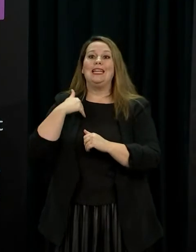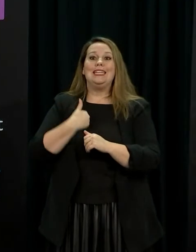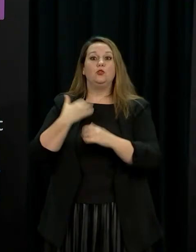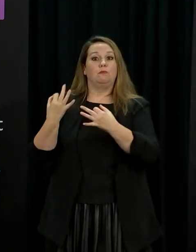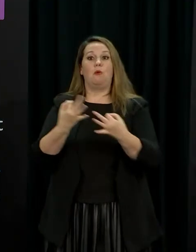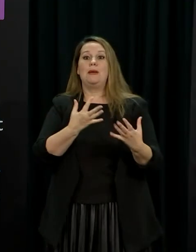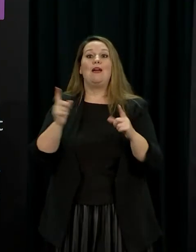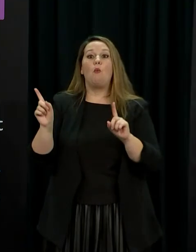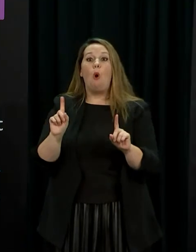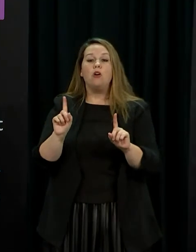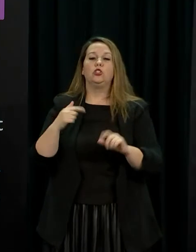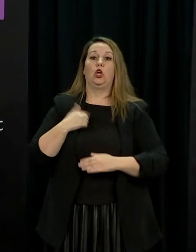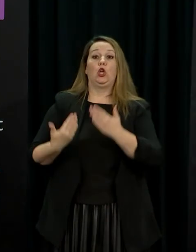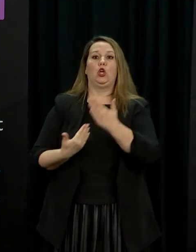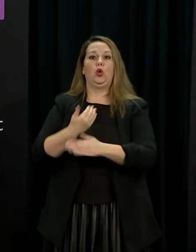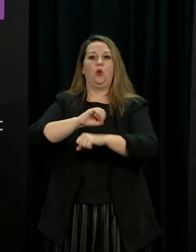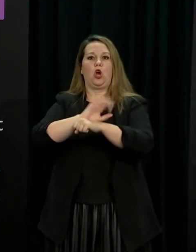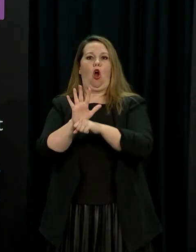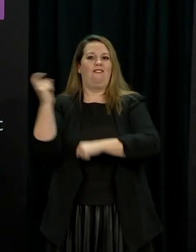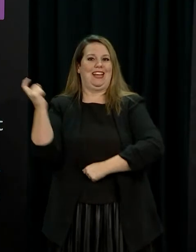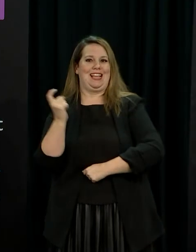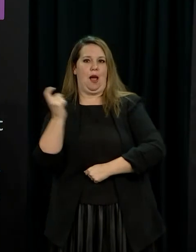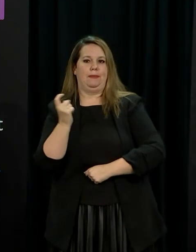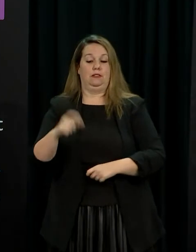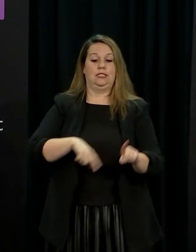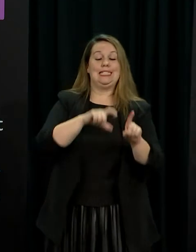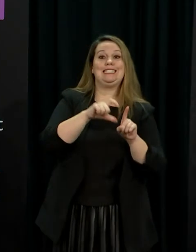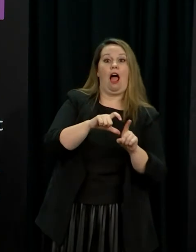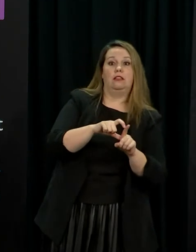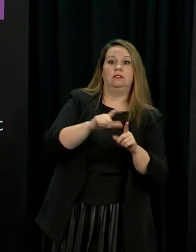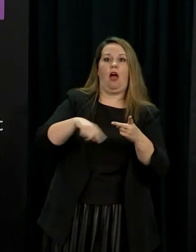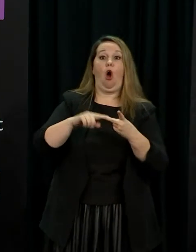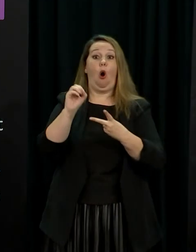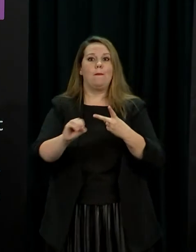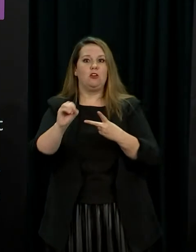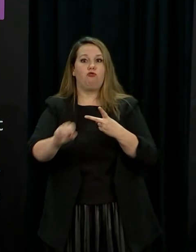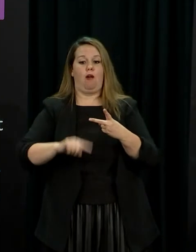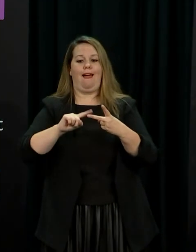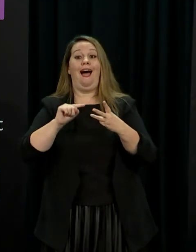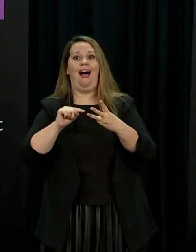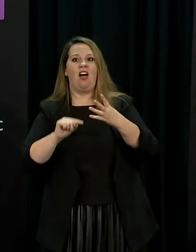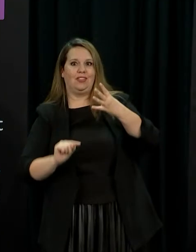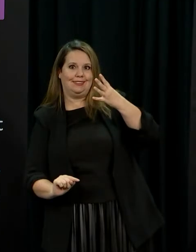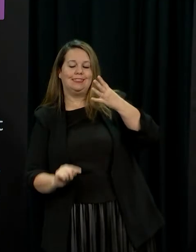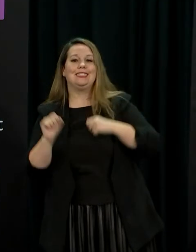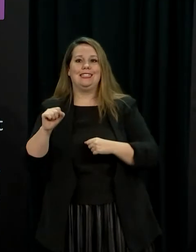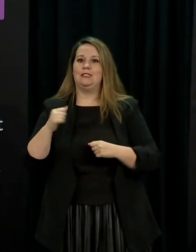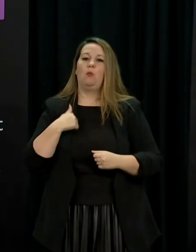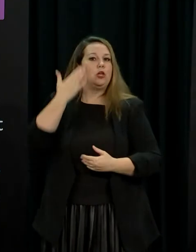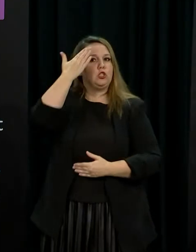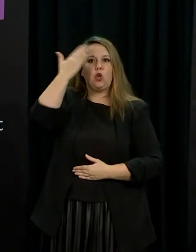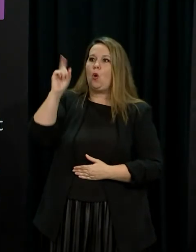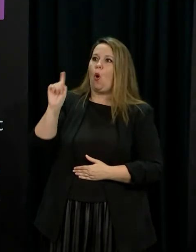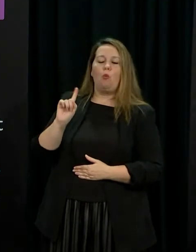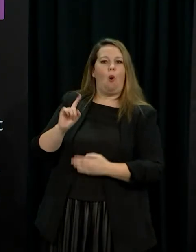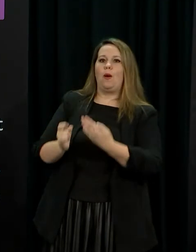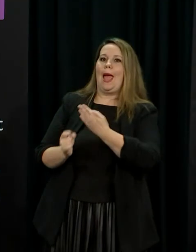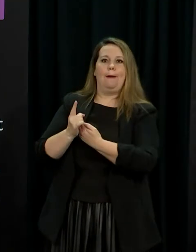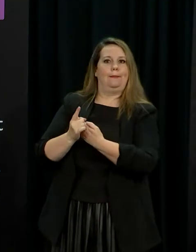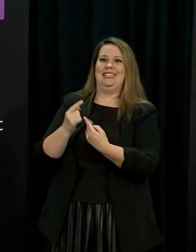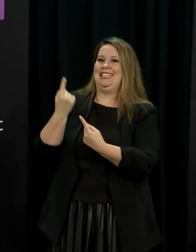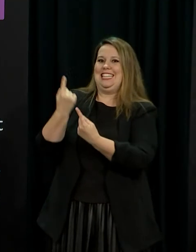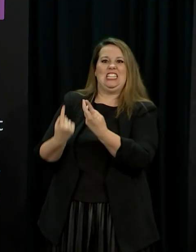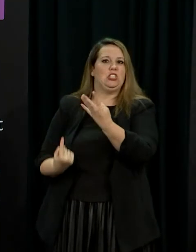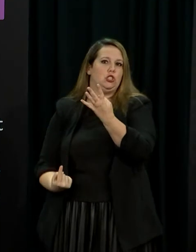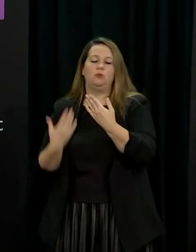for the fact that new variants are going to emerge. We don't necessarily understand what the nature of those might be or what the consequences of those might be. As we saw right the way through